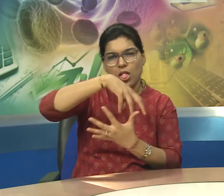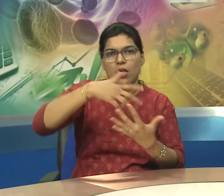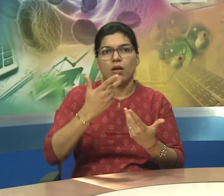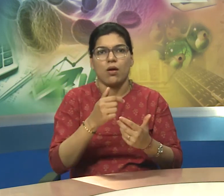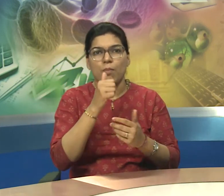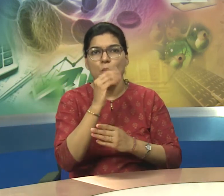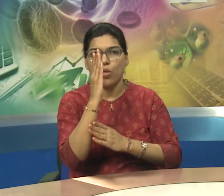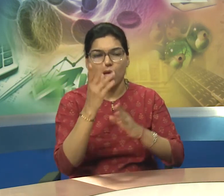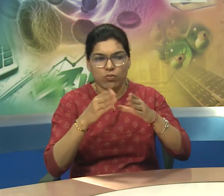arrangement.